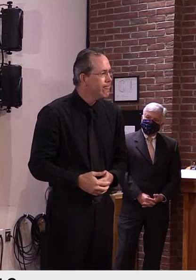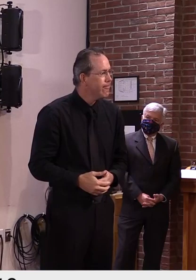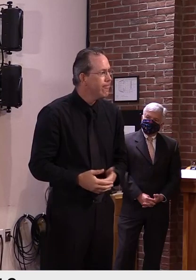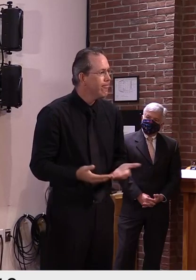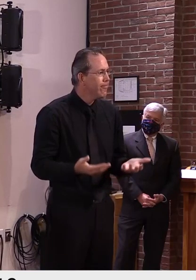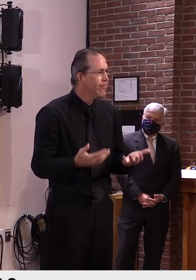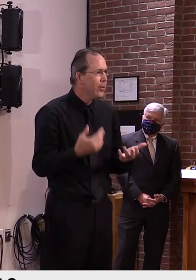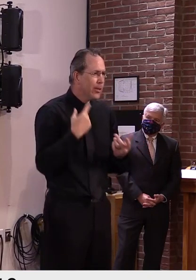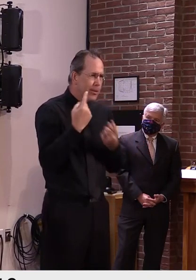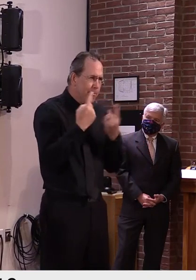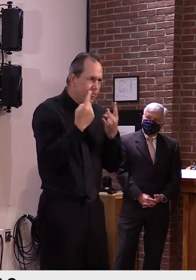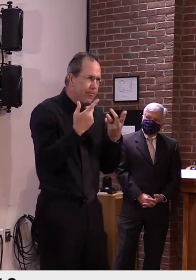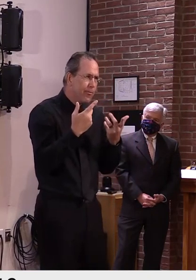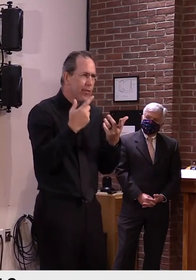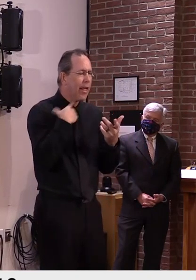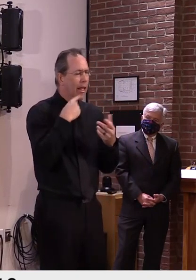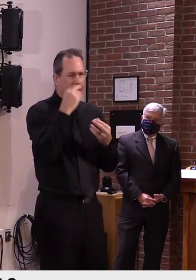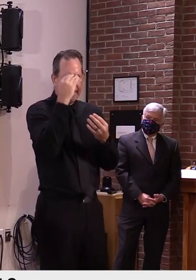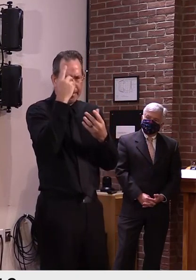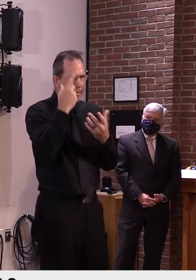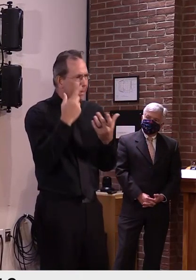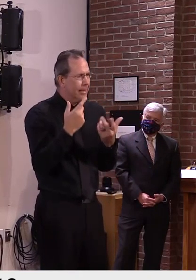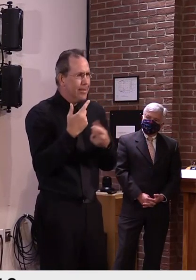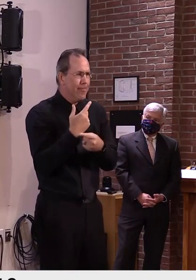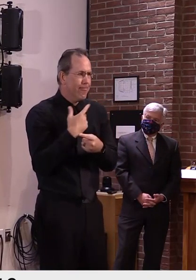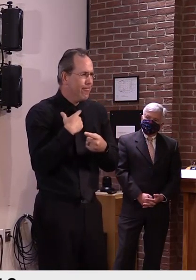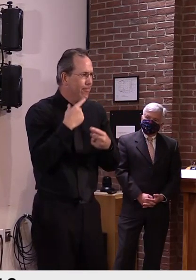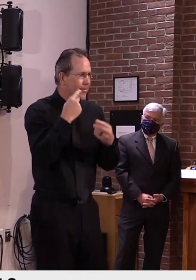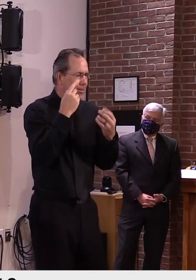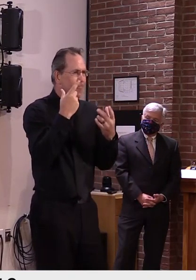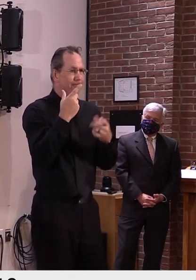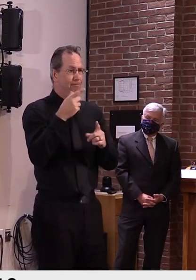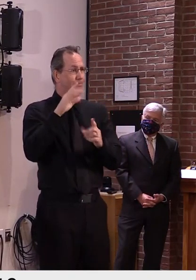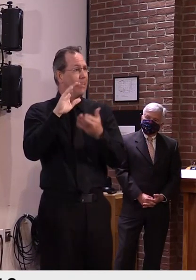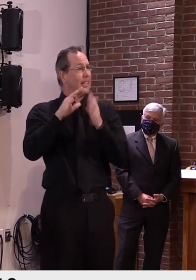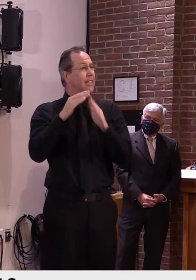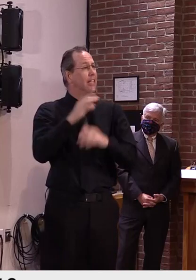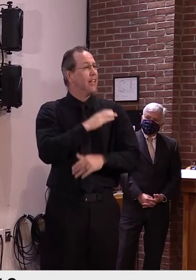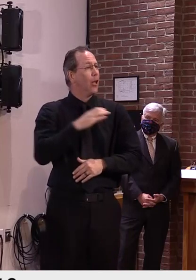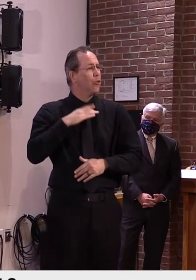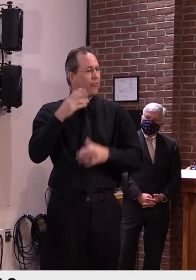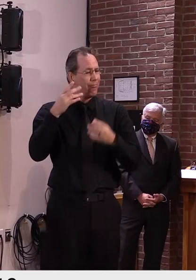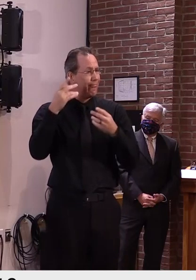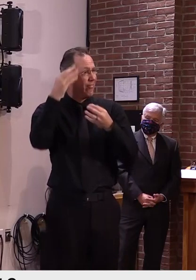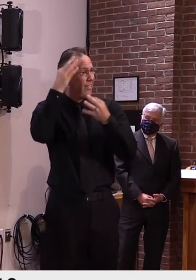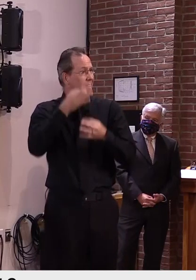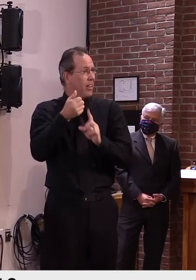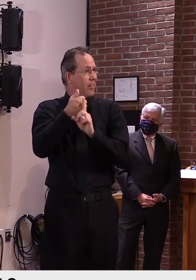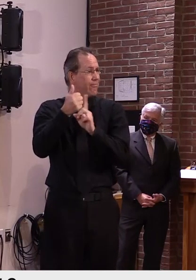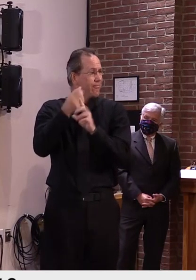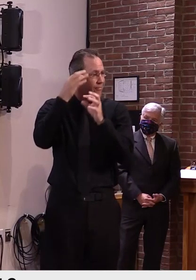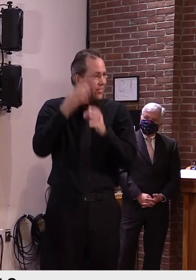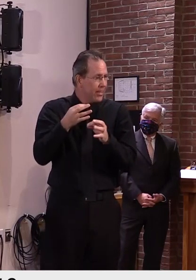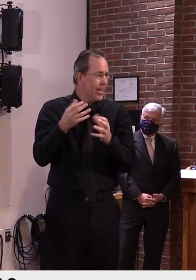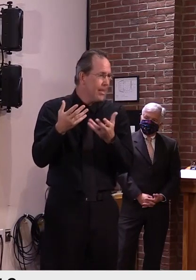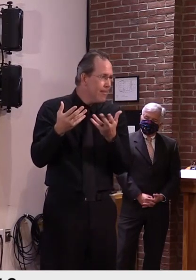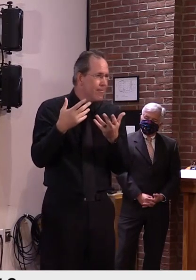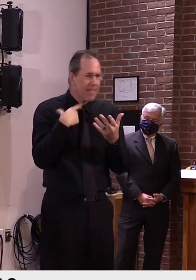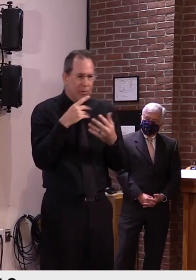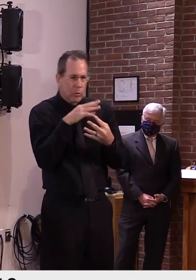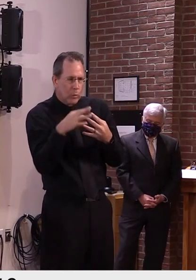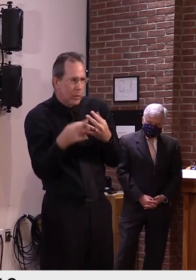their best approach forward, considering all of the technicalities of union contracts and so